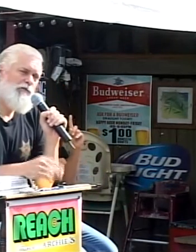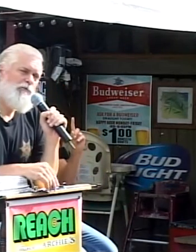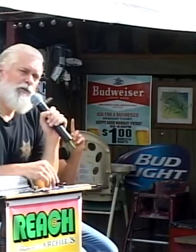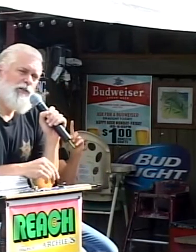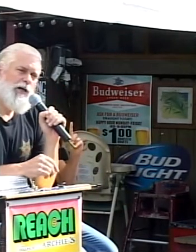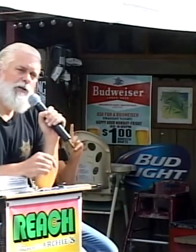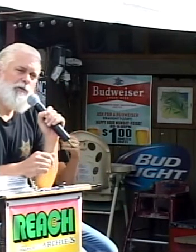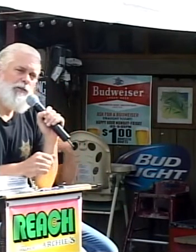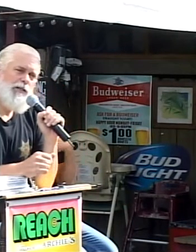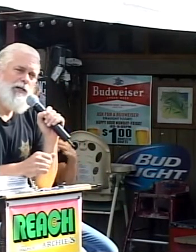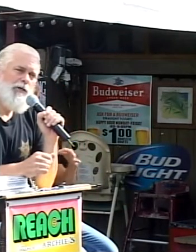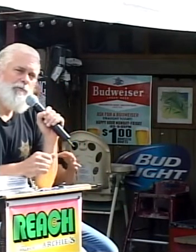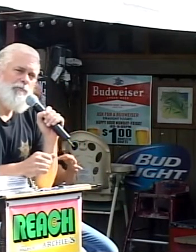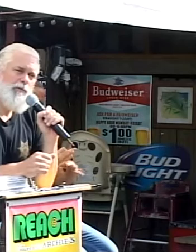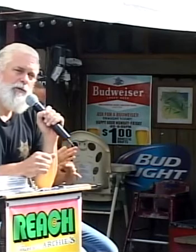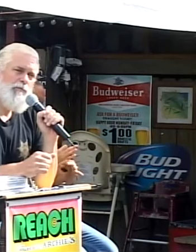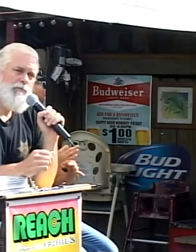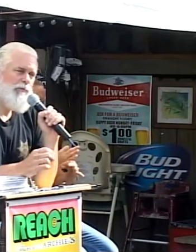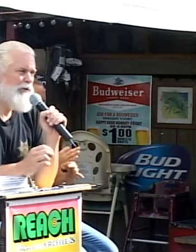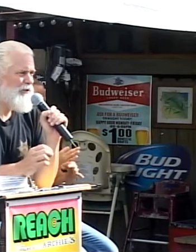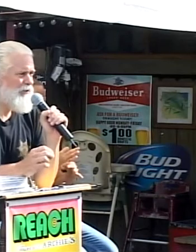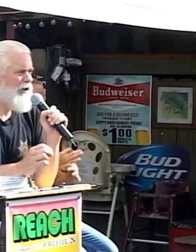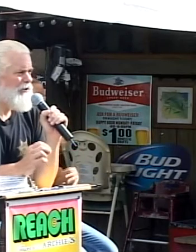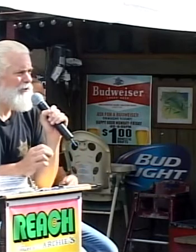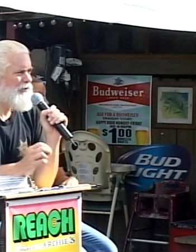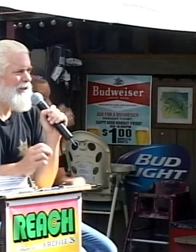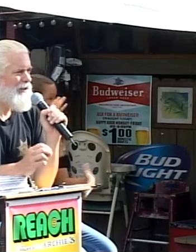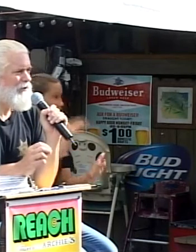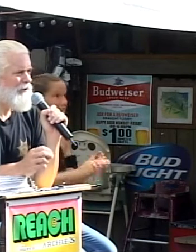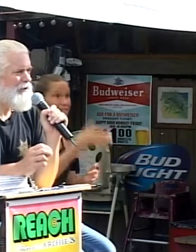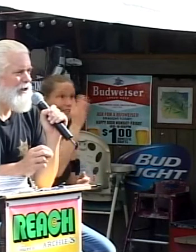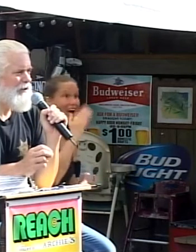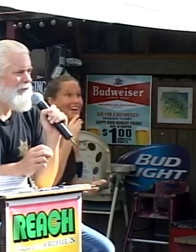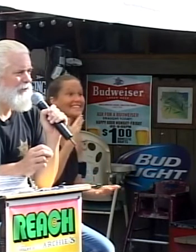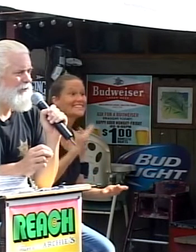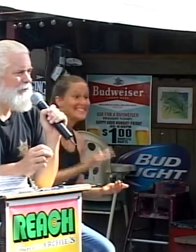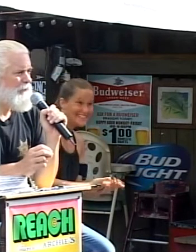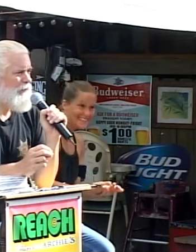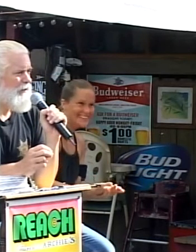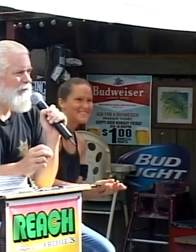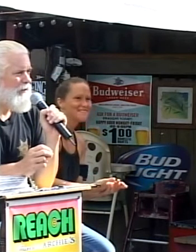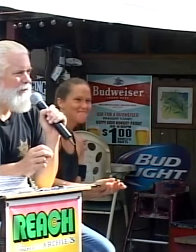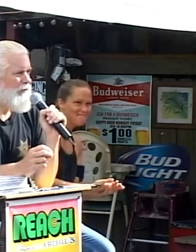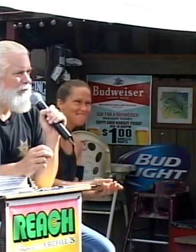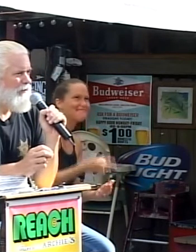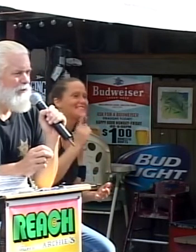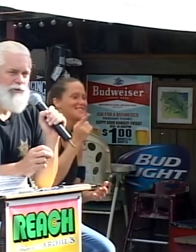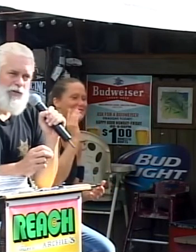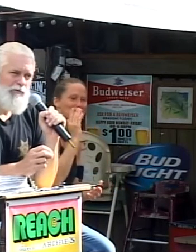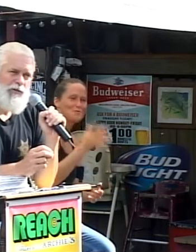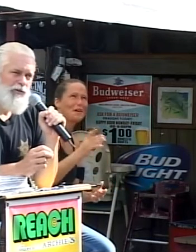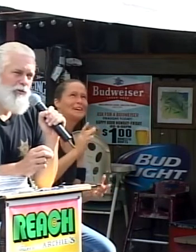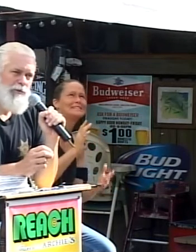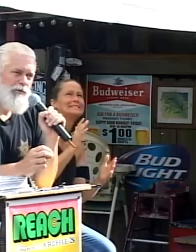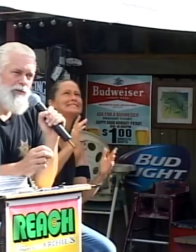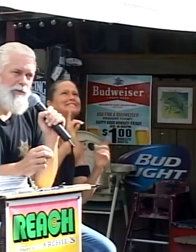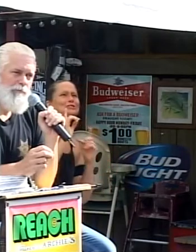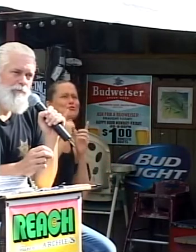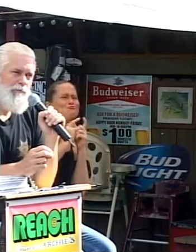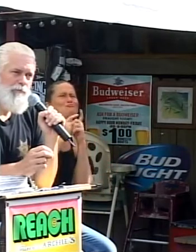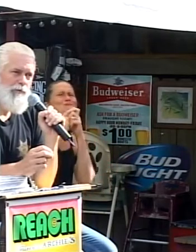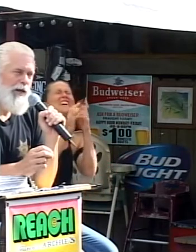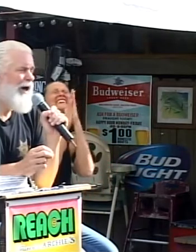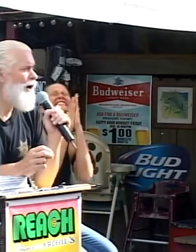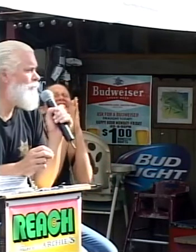good, you'll never run to God when you need help. But when you start to understand how good God is, you'll start running to him every